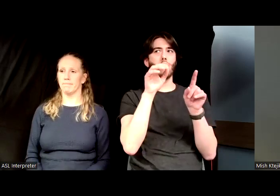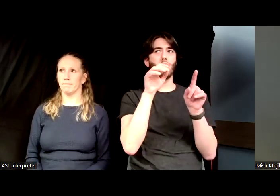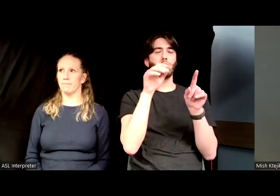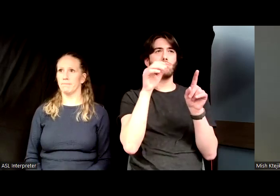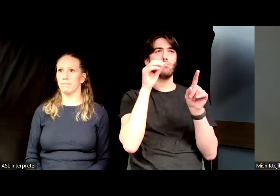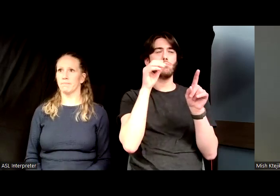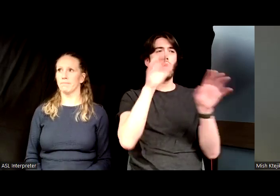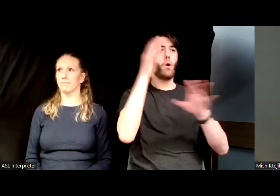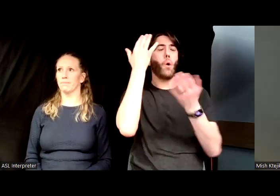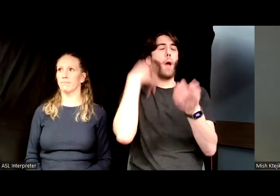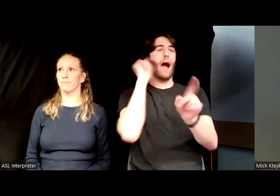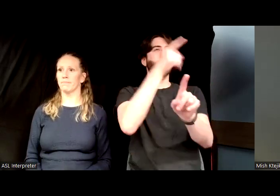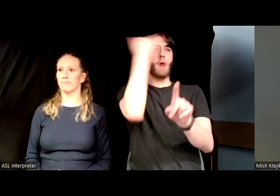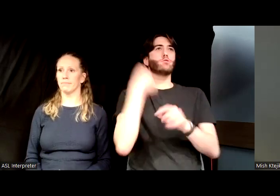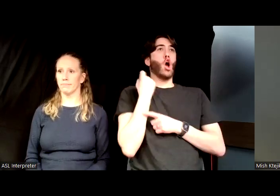Okay.